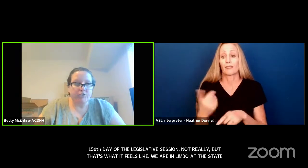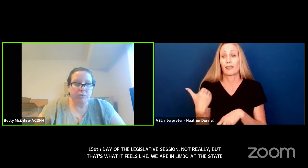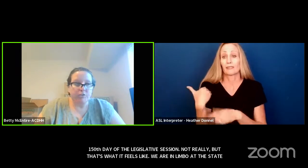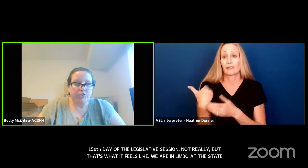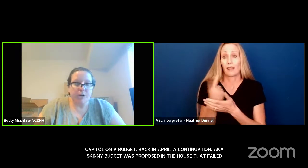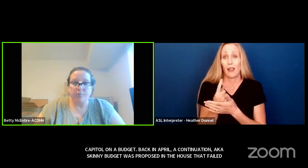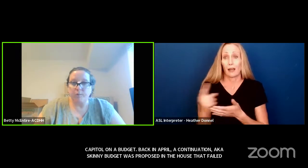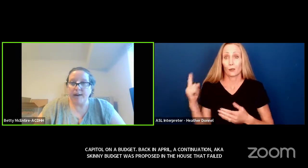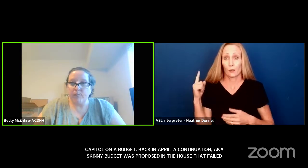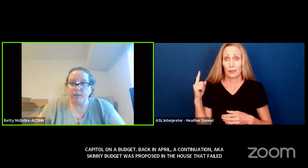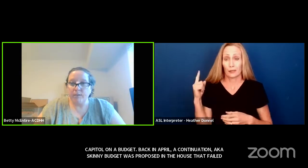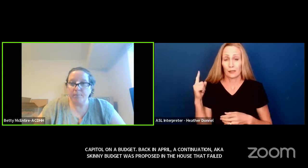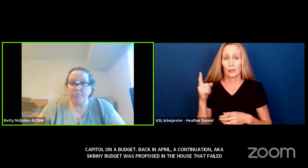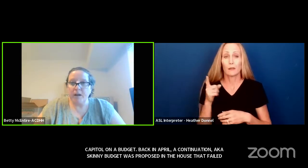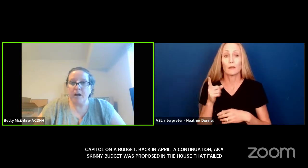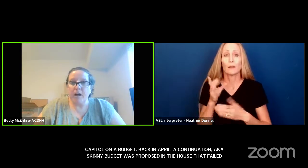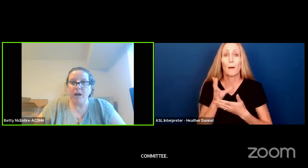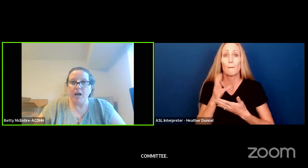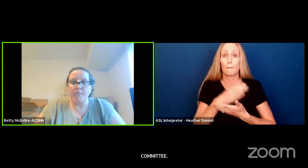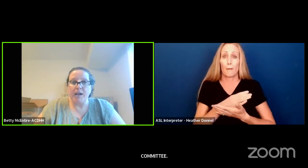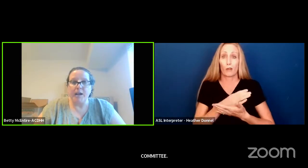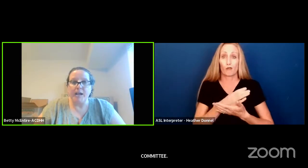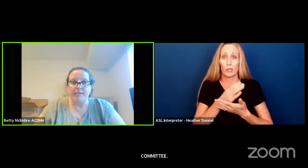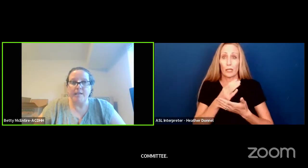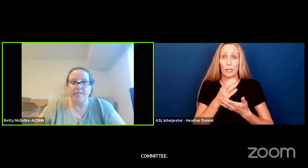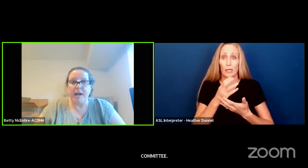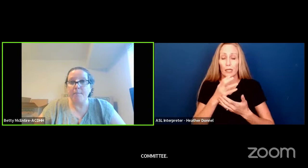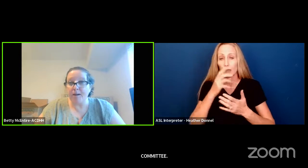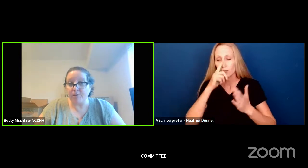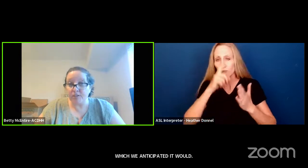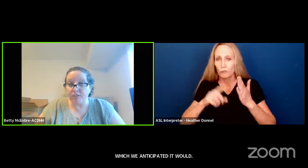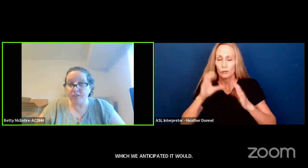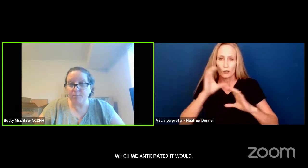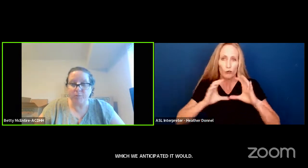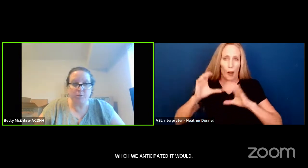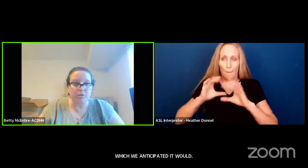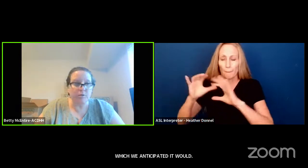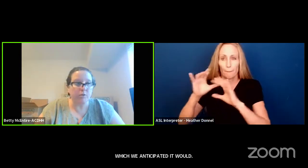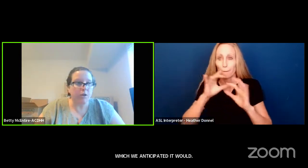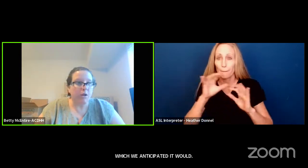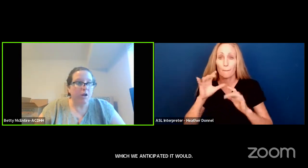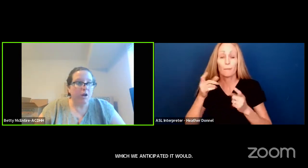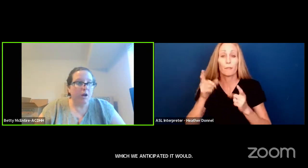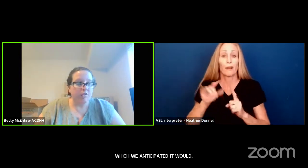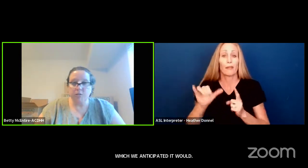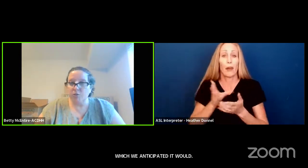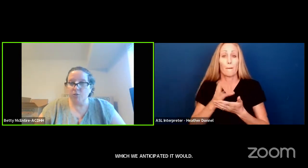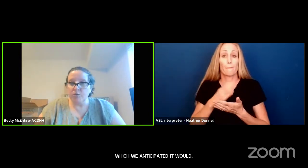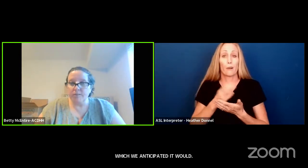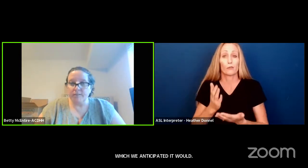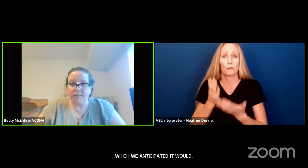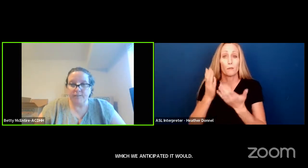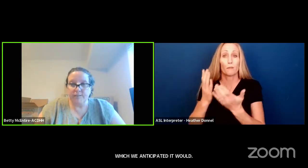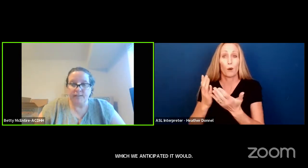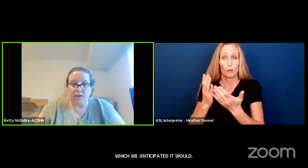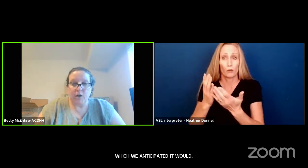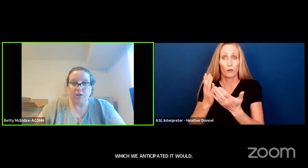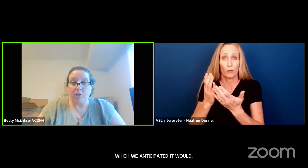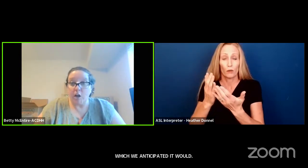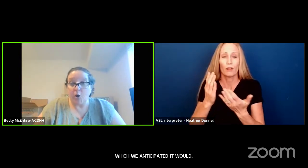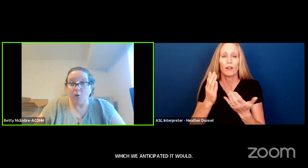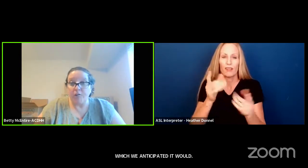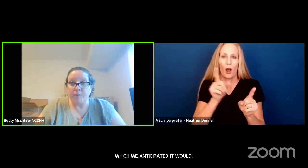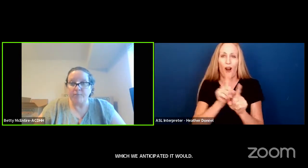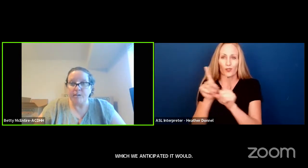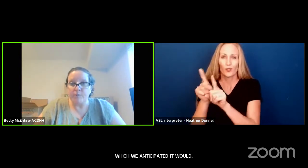a budget was shopped around, and that budget proposal also received a